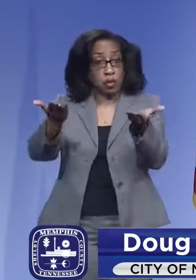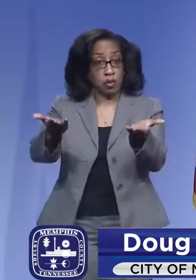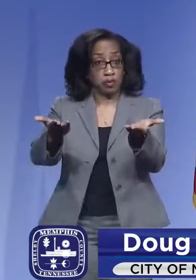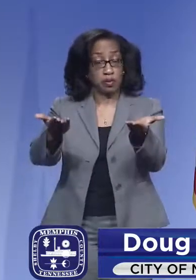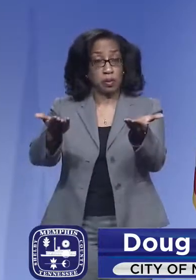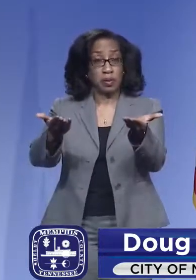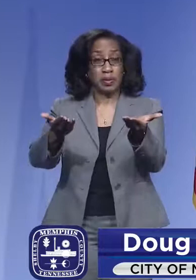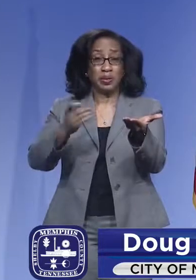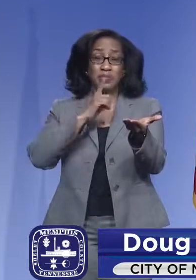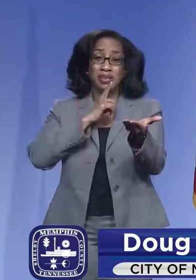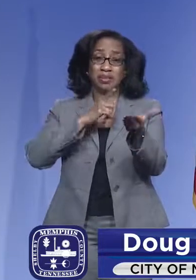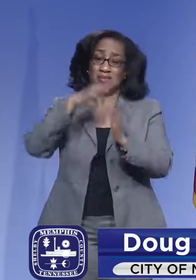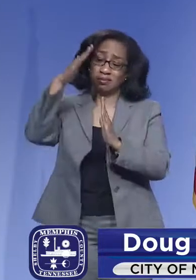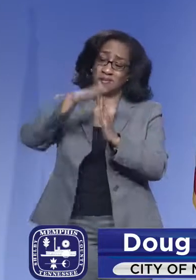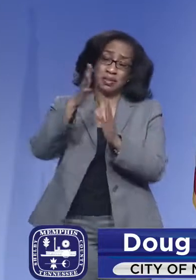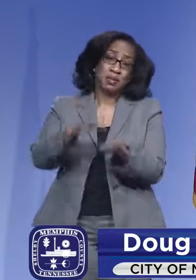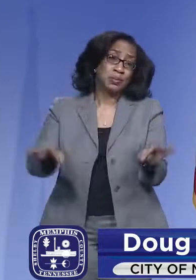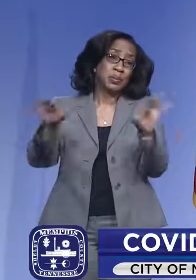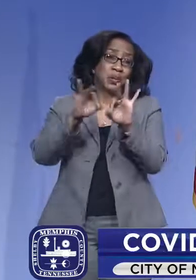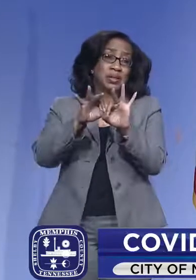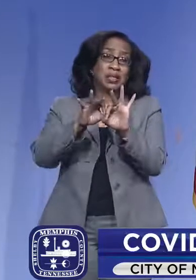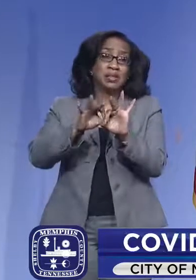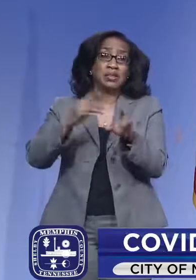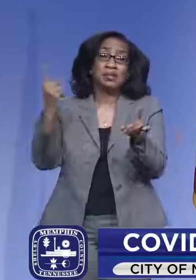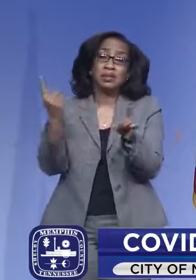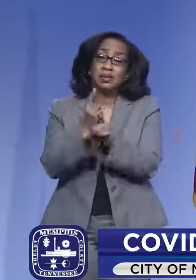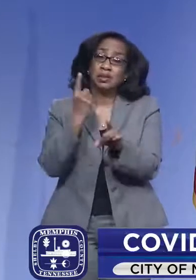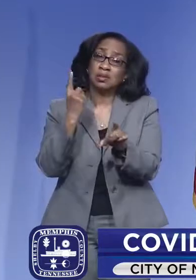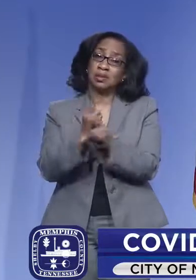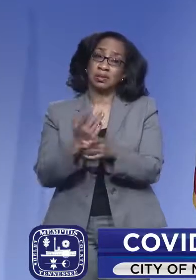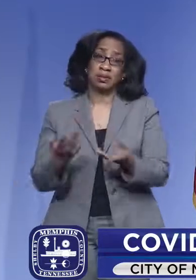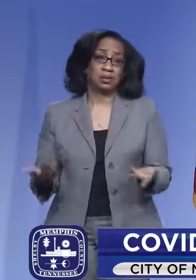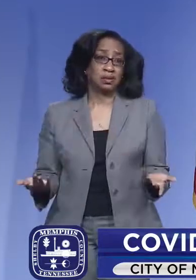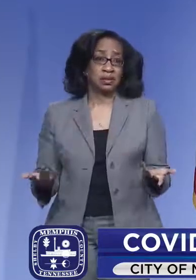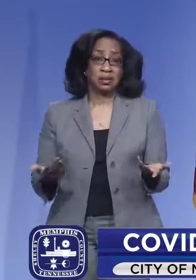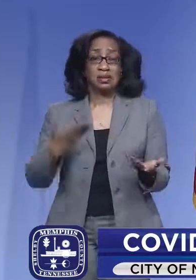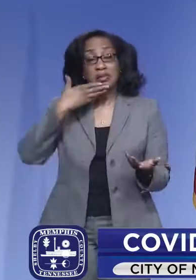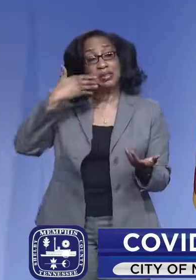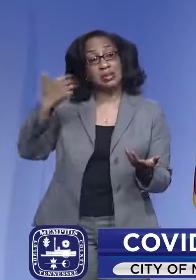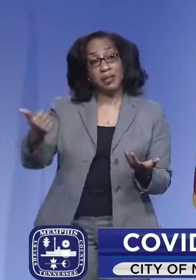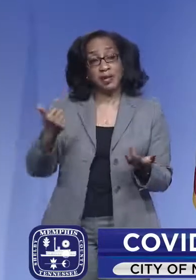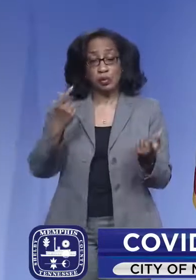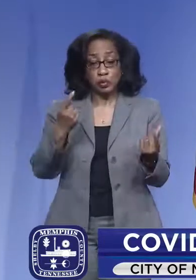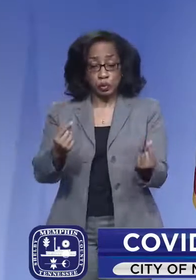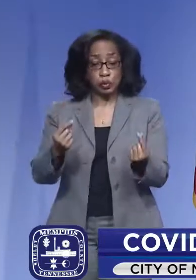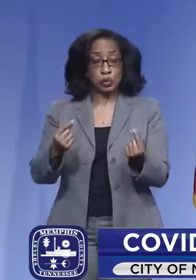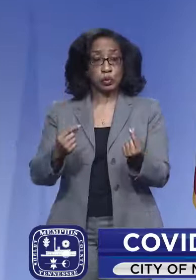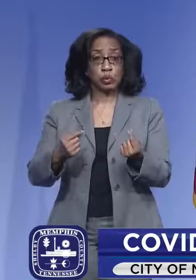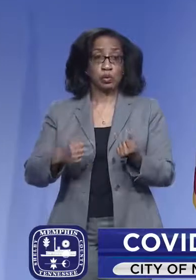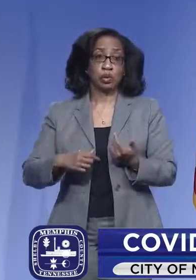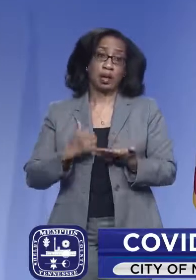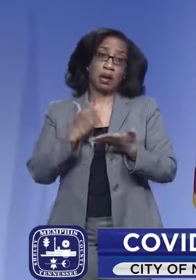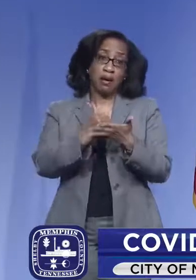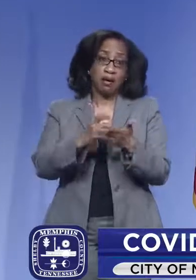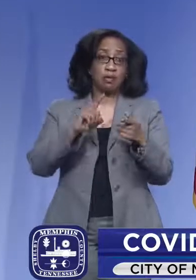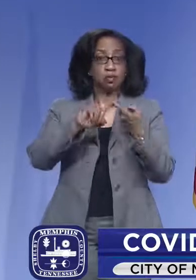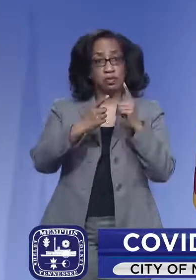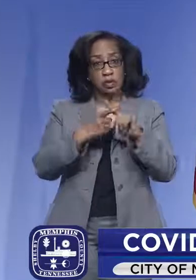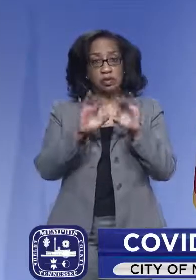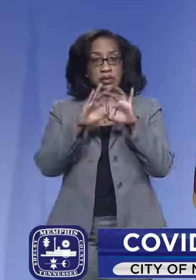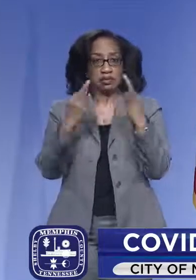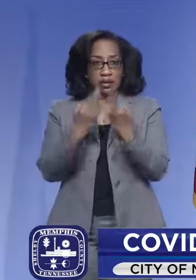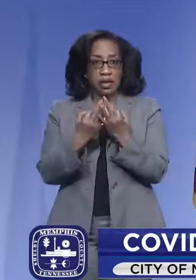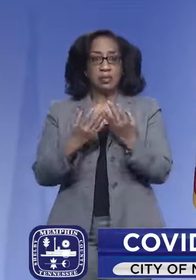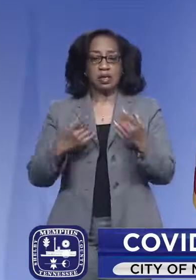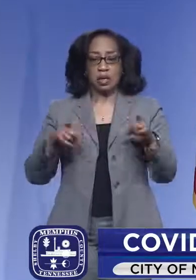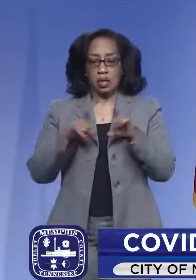right thing to do to get yourself vaccinated for your friends and your family. So we're encouraging word of mouth and, again, messengers to